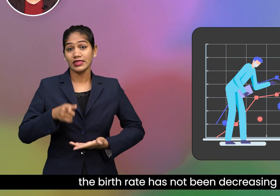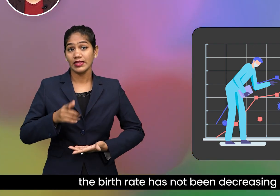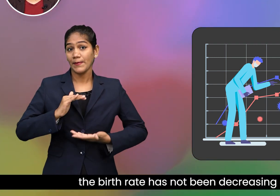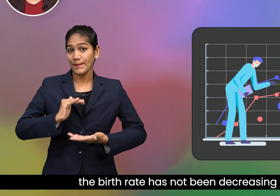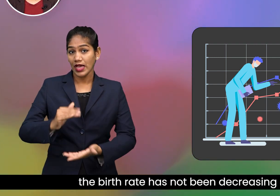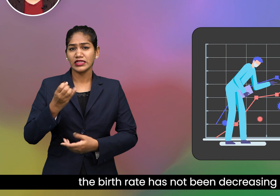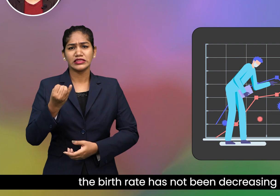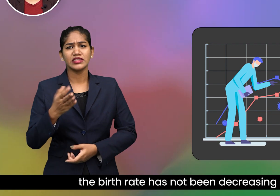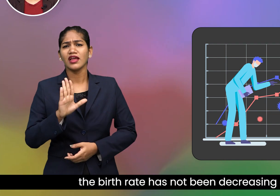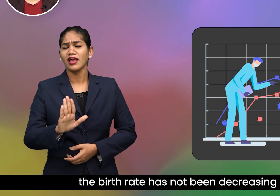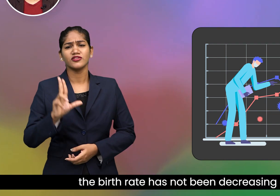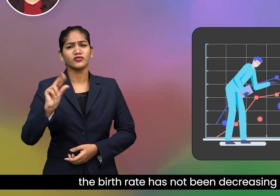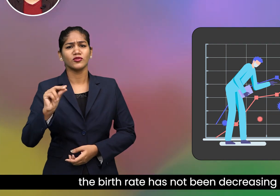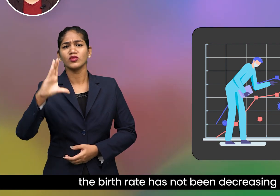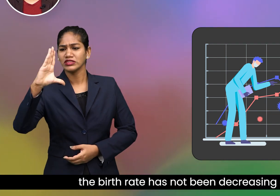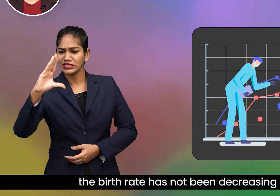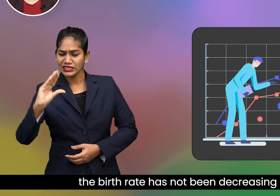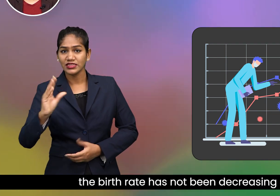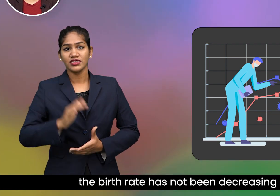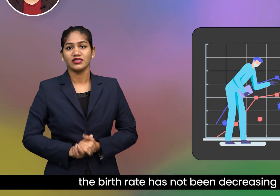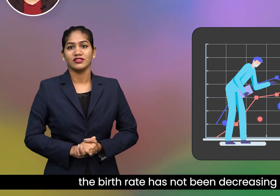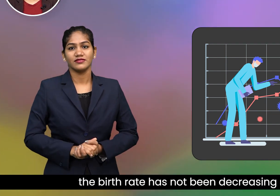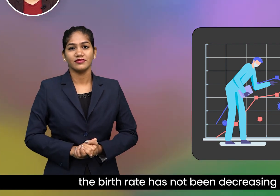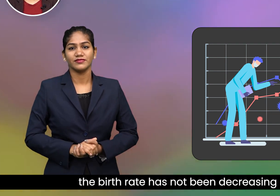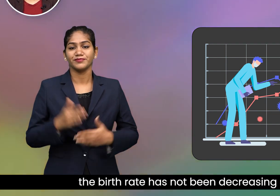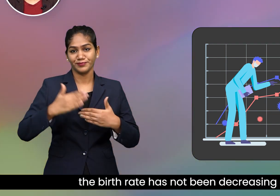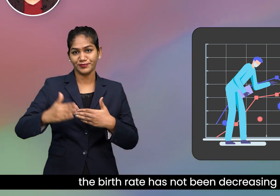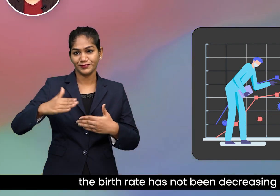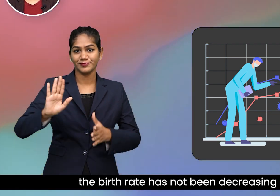birth rate has not been decreasing substantially.